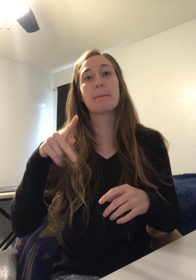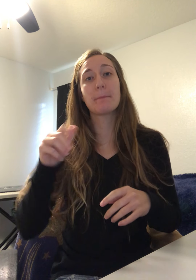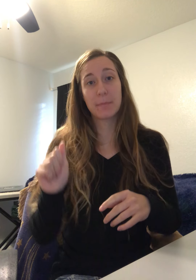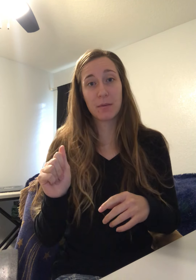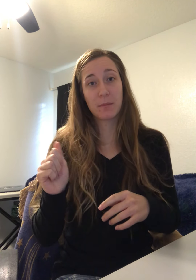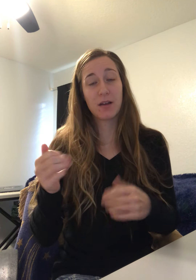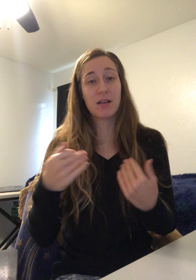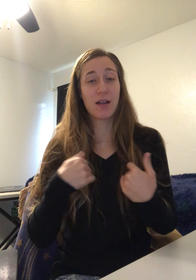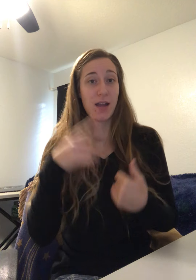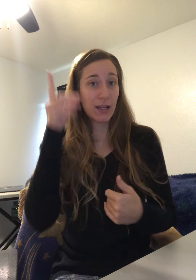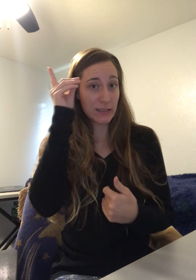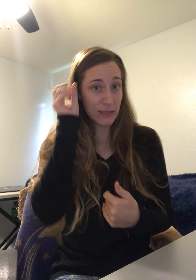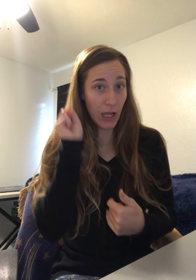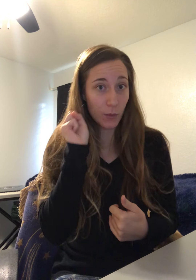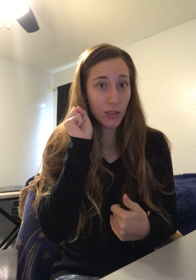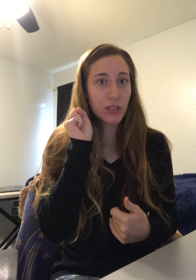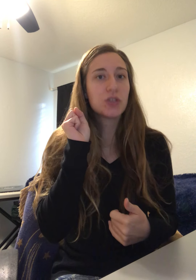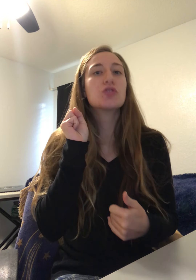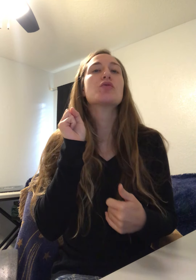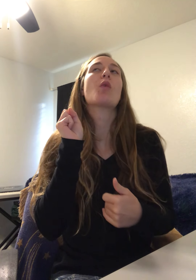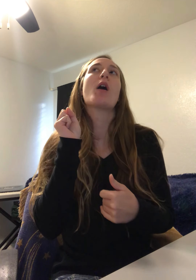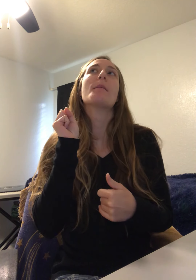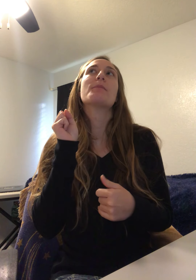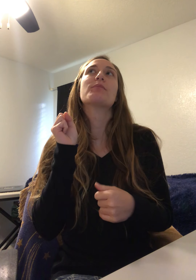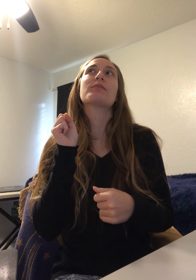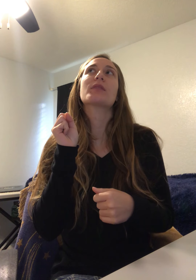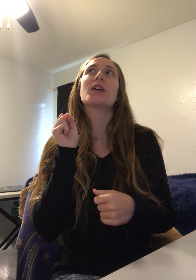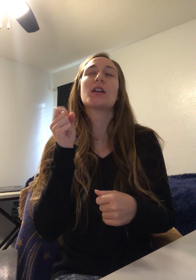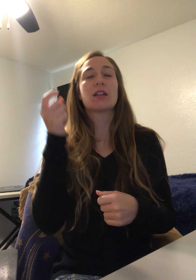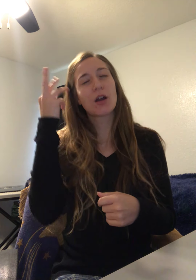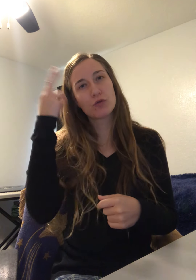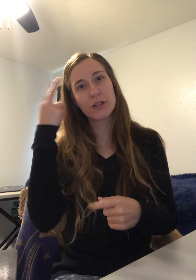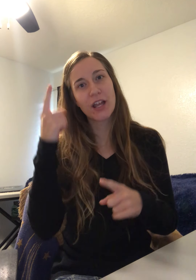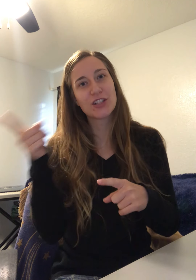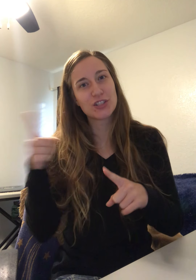different, not that different, but different from some typical kids,